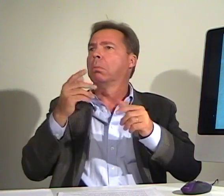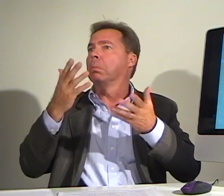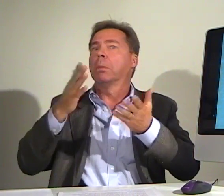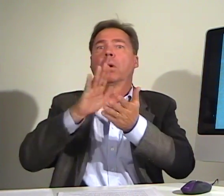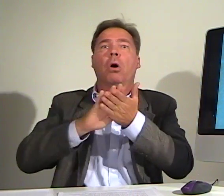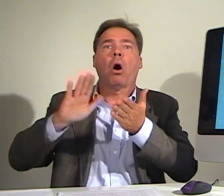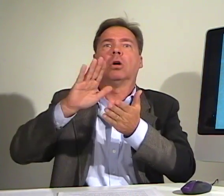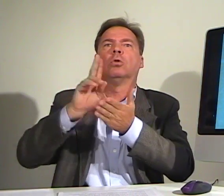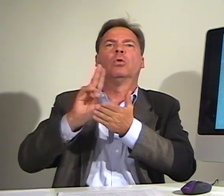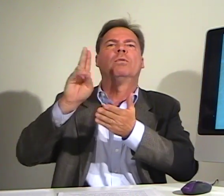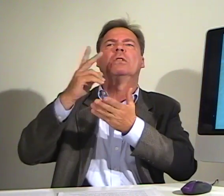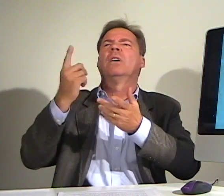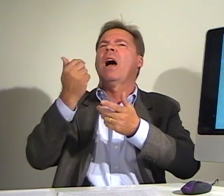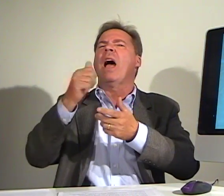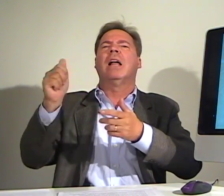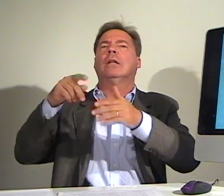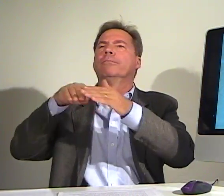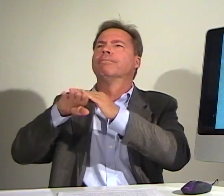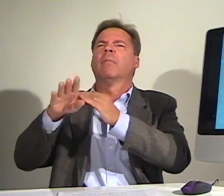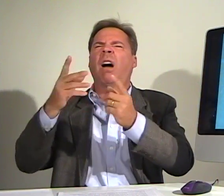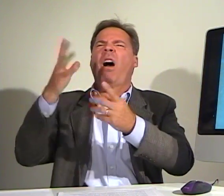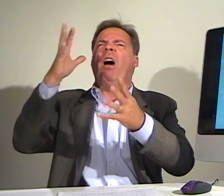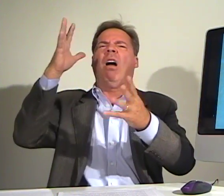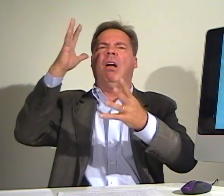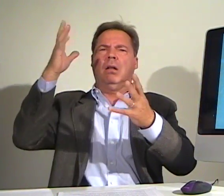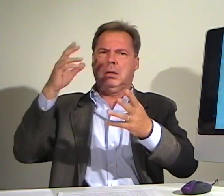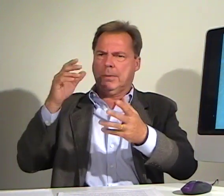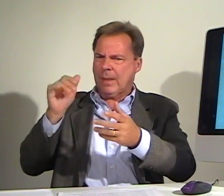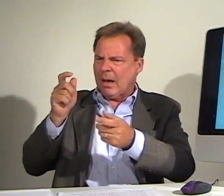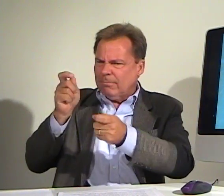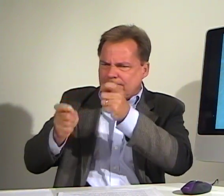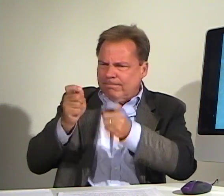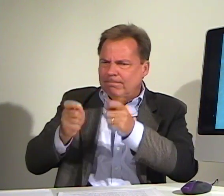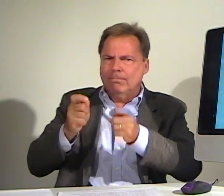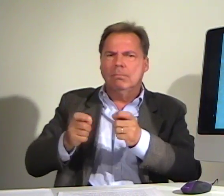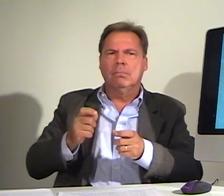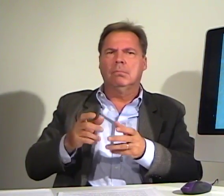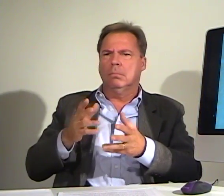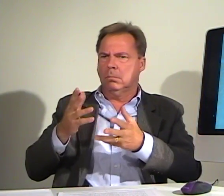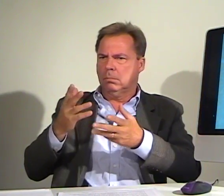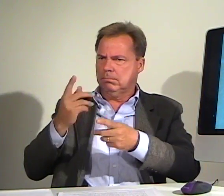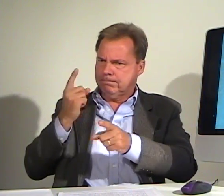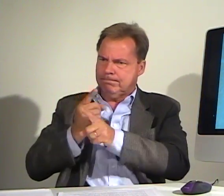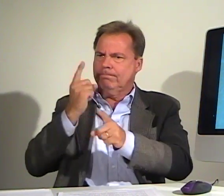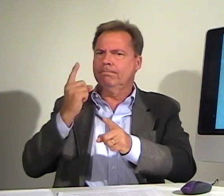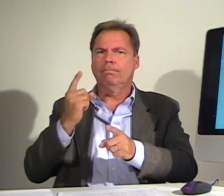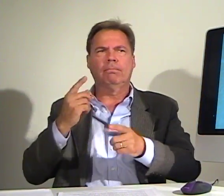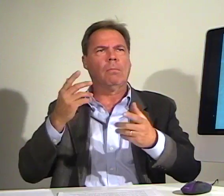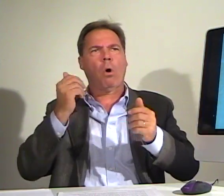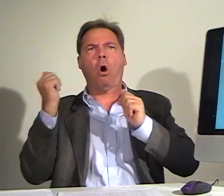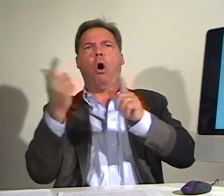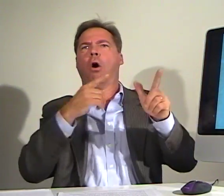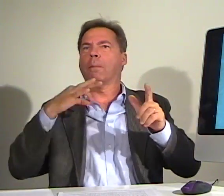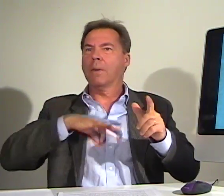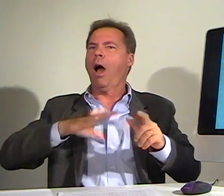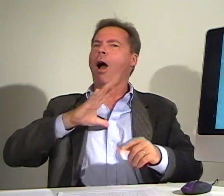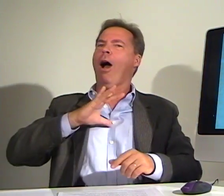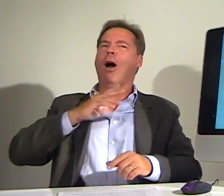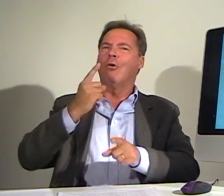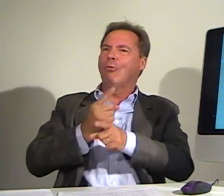For example, looking beyond just architecture and looking within, for example, a university and seeing how we can change within the university to